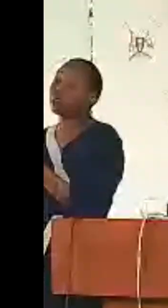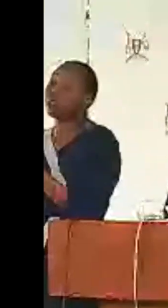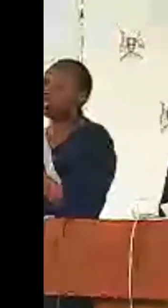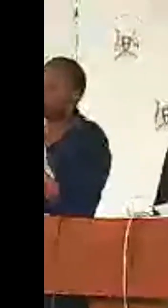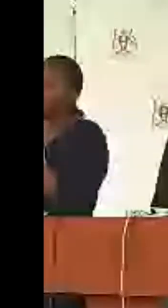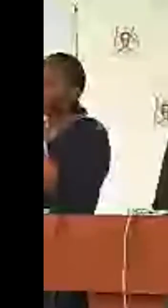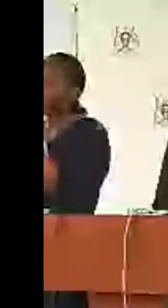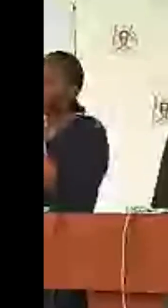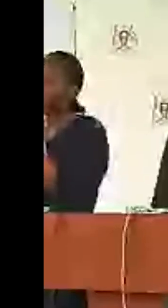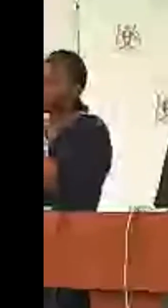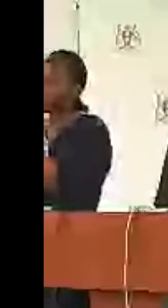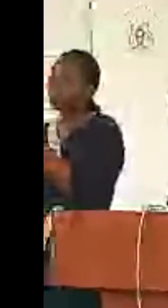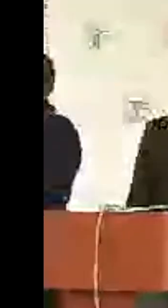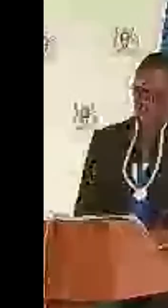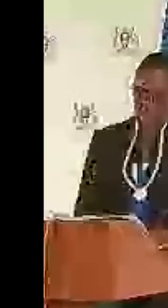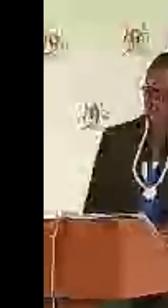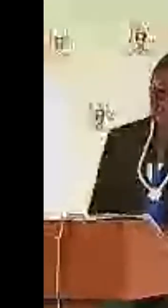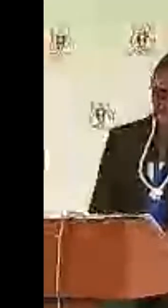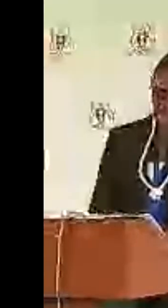okwewandiisa